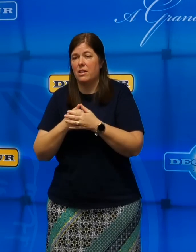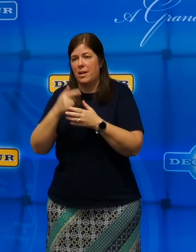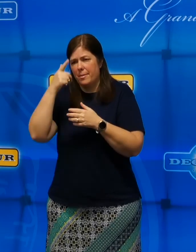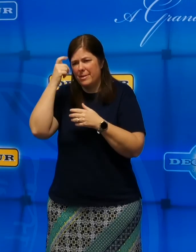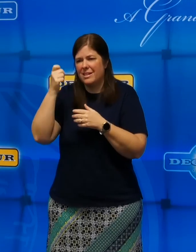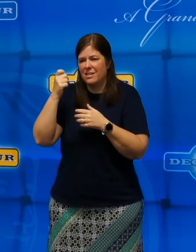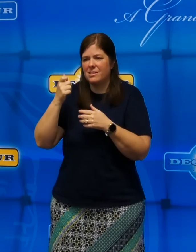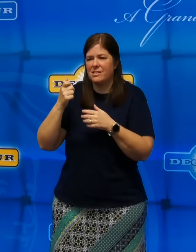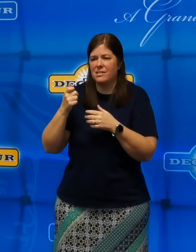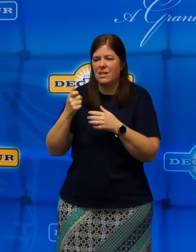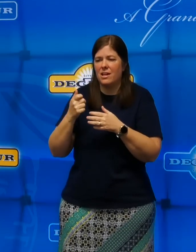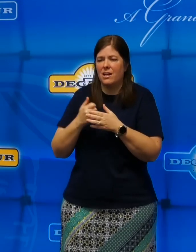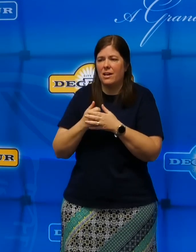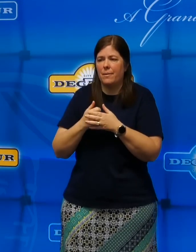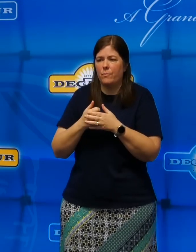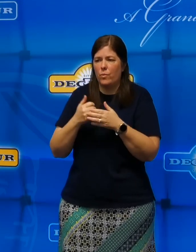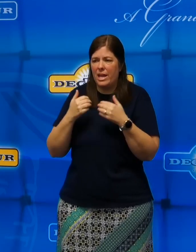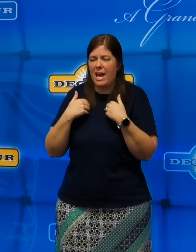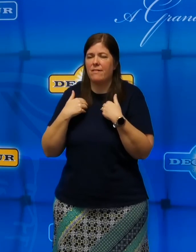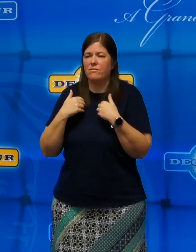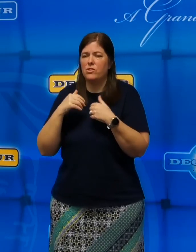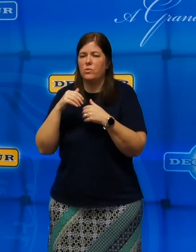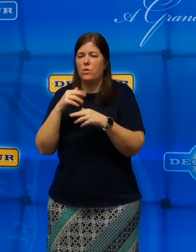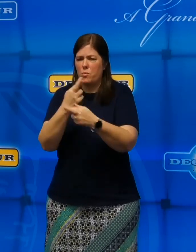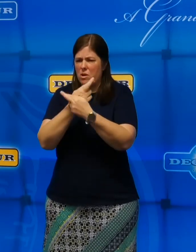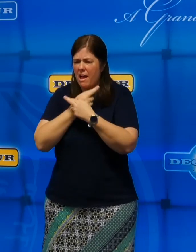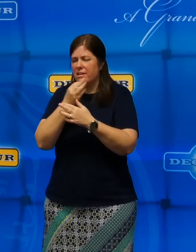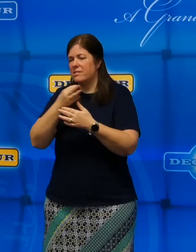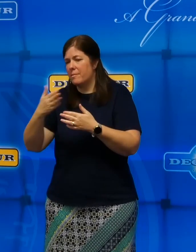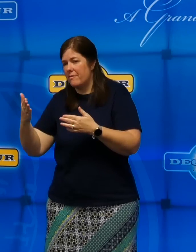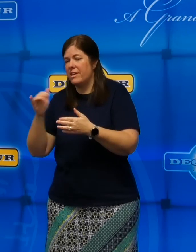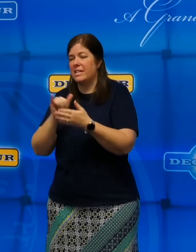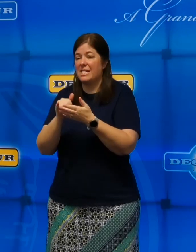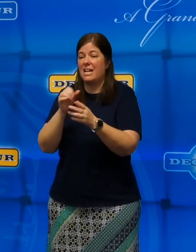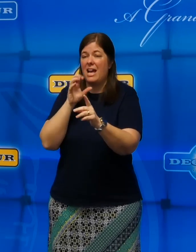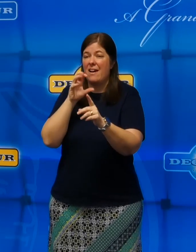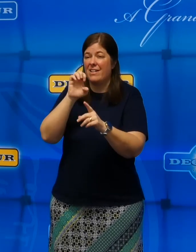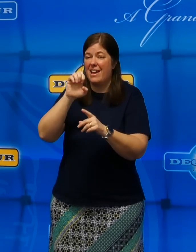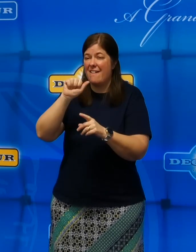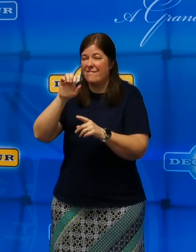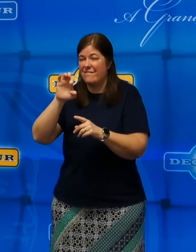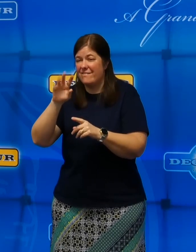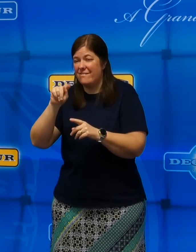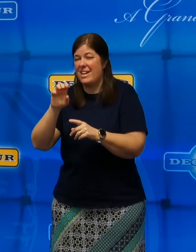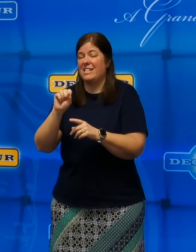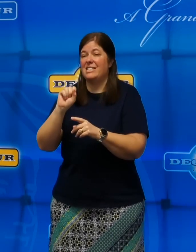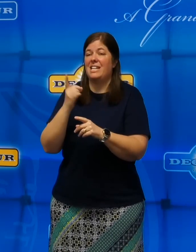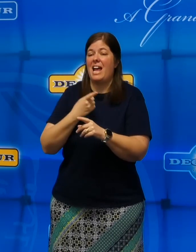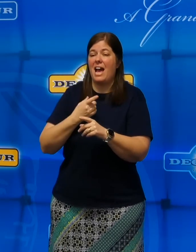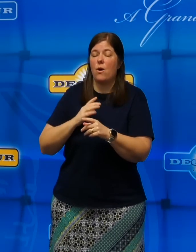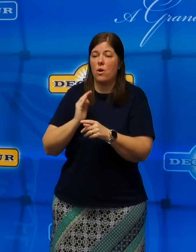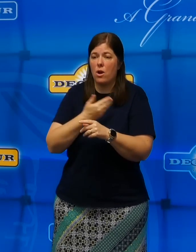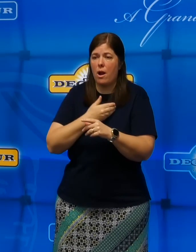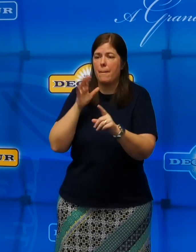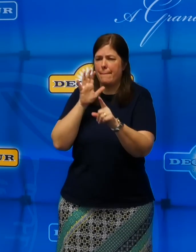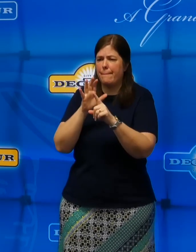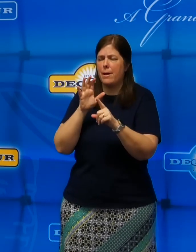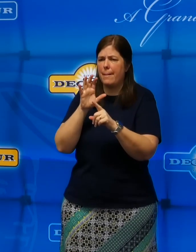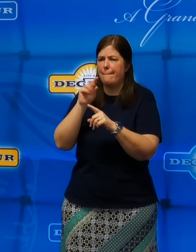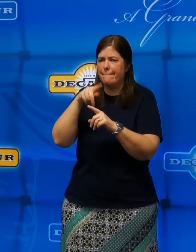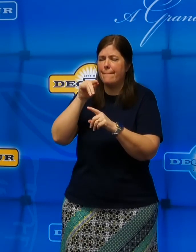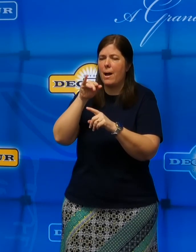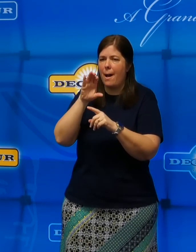to go back and relax some of the things that have affected our populations in terms of their livelihood. And certainly